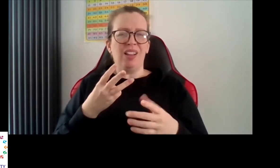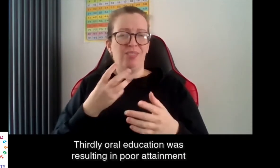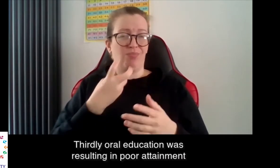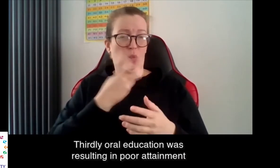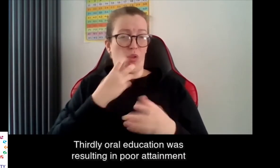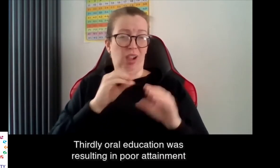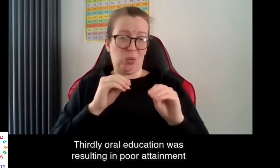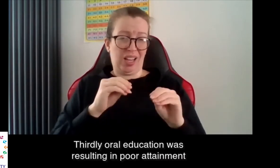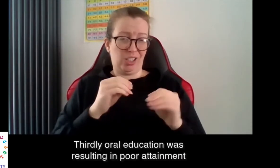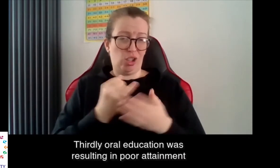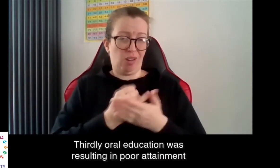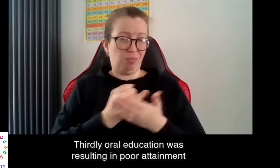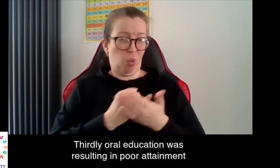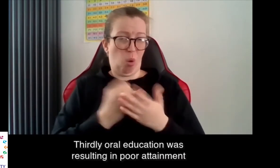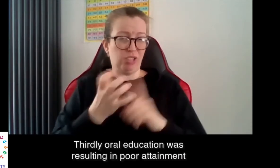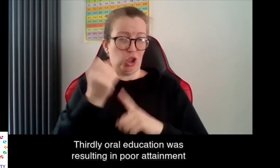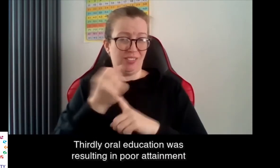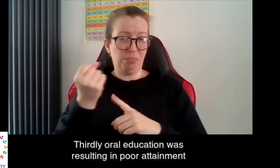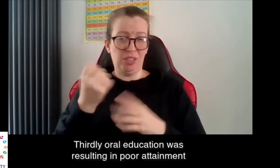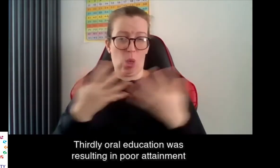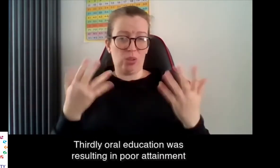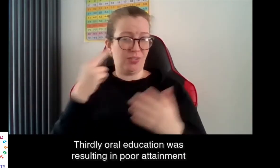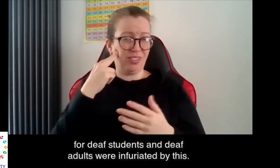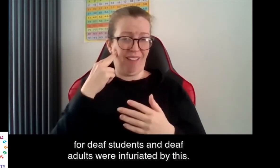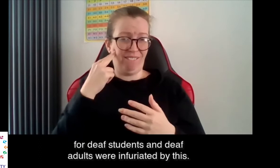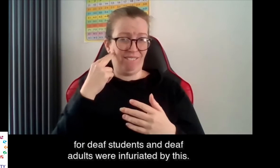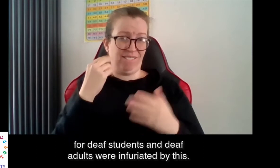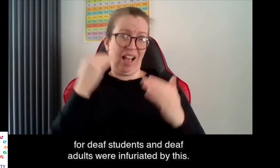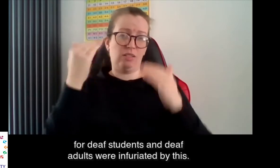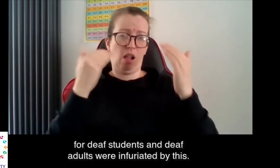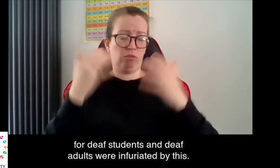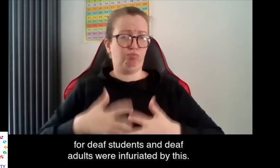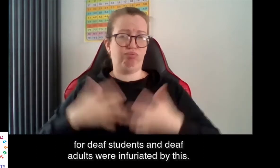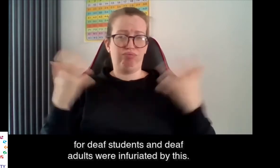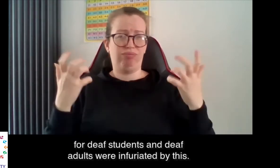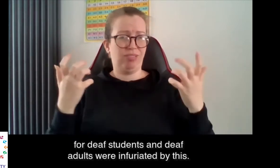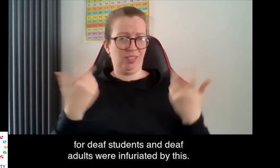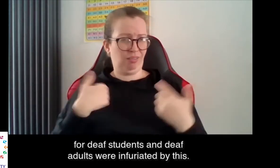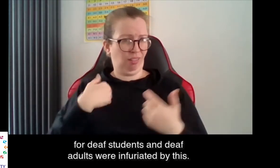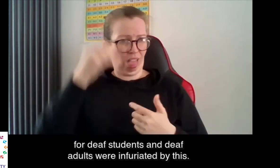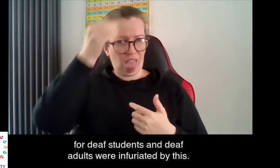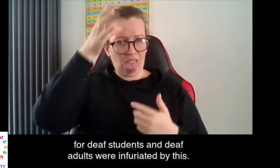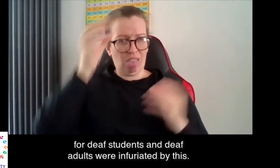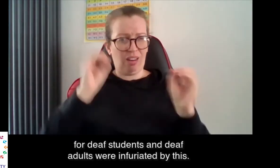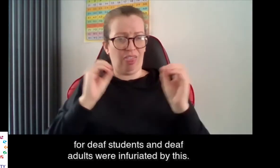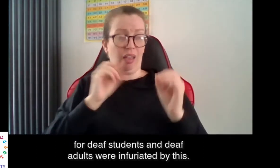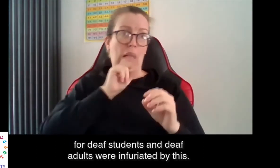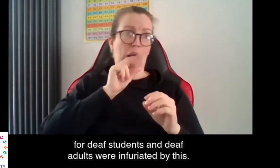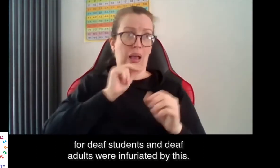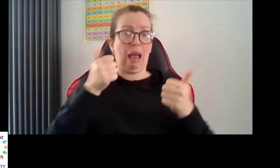oral education was resulting in poor attainment for deaf students, and deaf adults were infuriated by this.